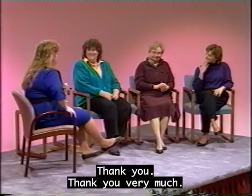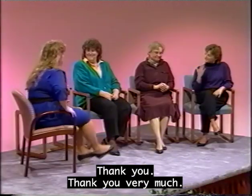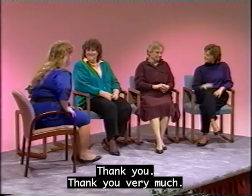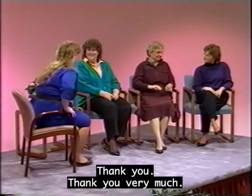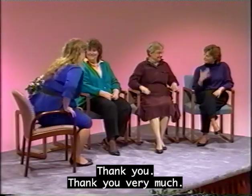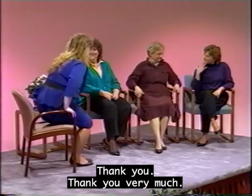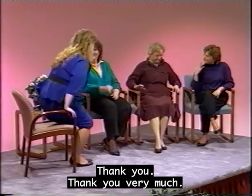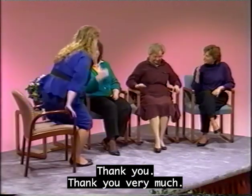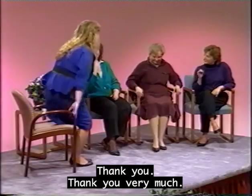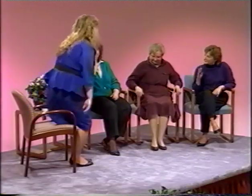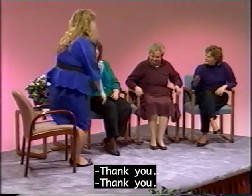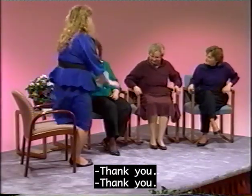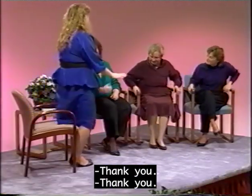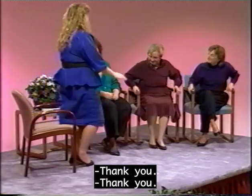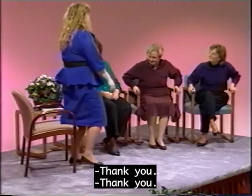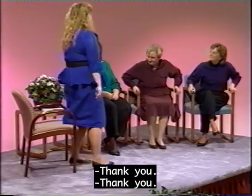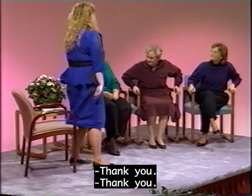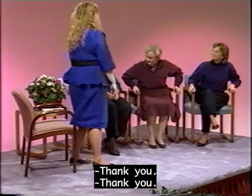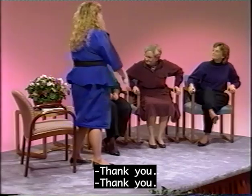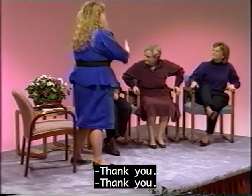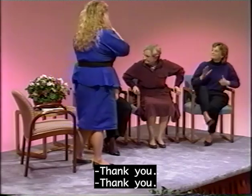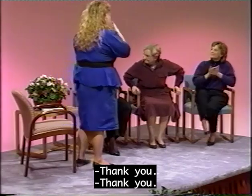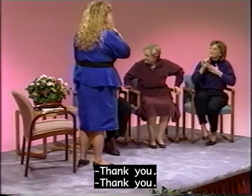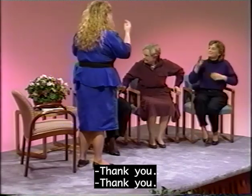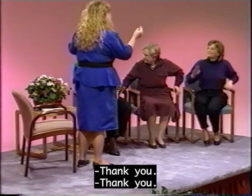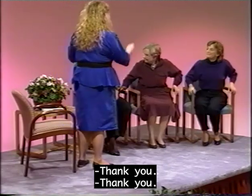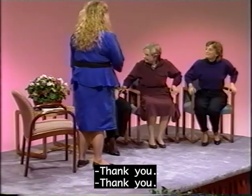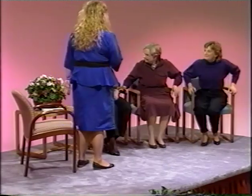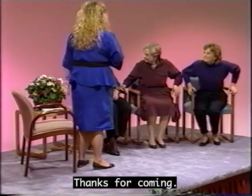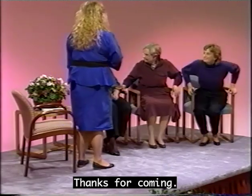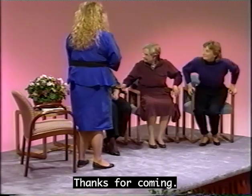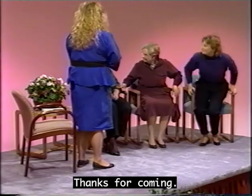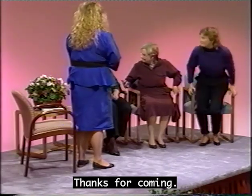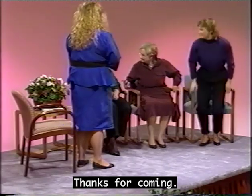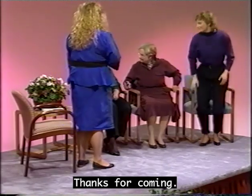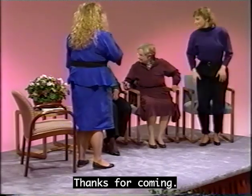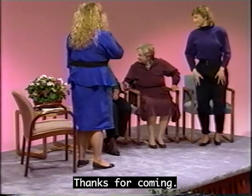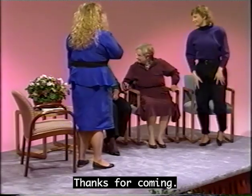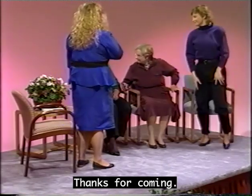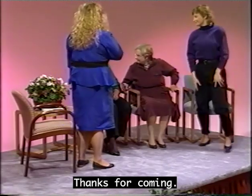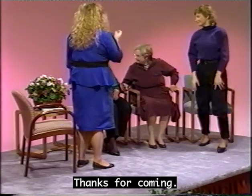very much. Thank you. Thank you. Thanks for coming.